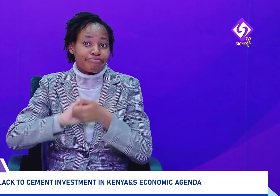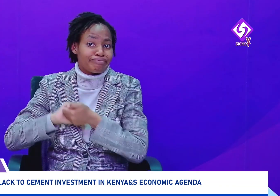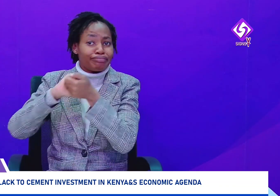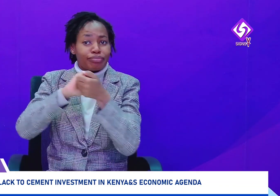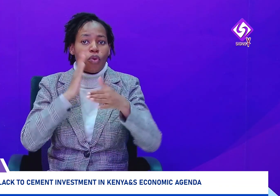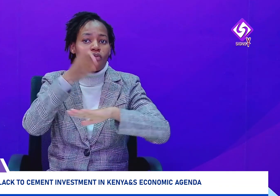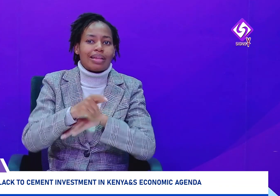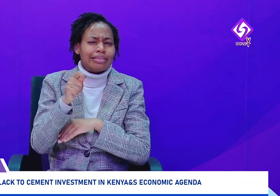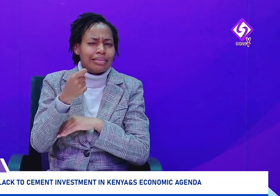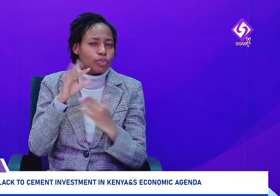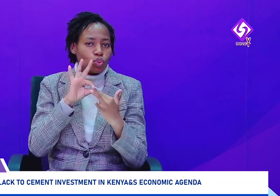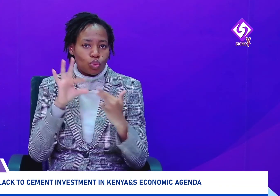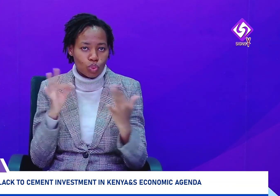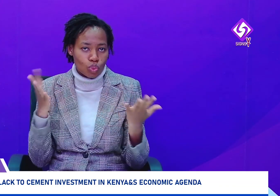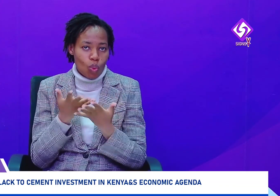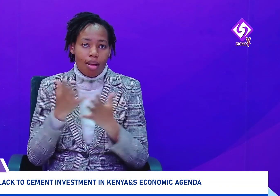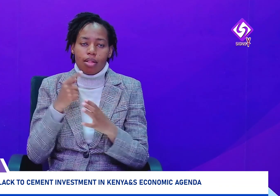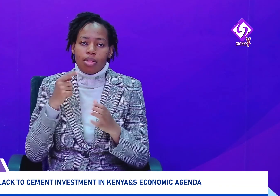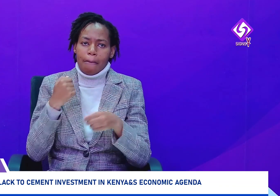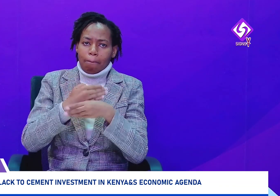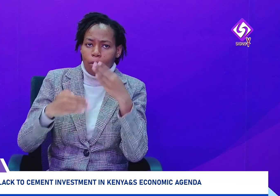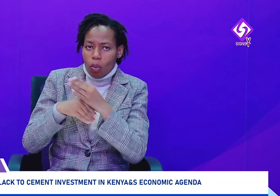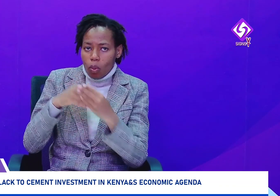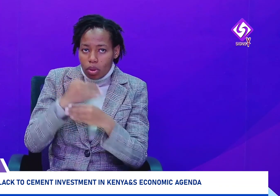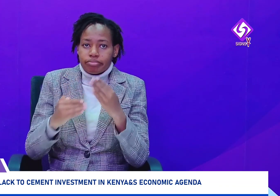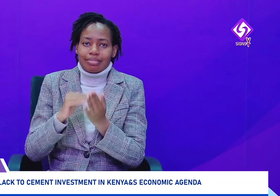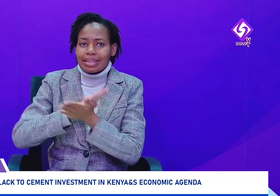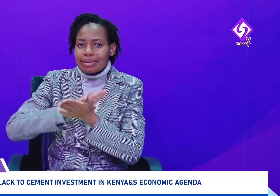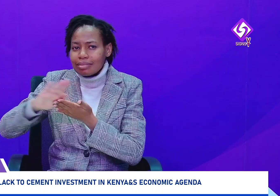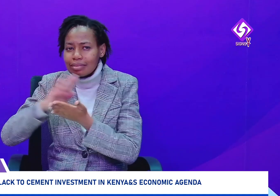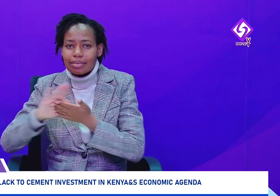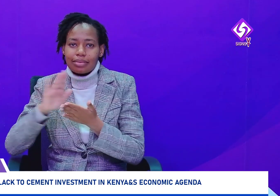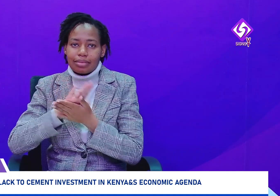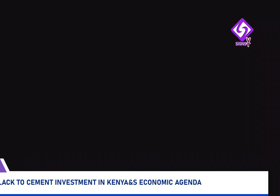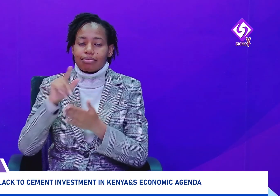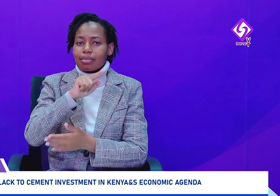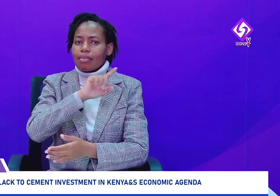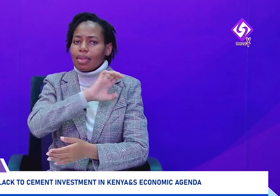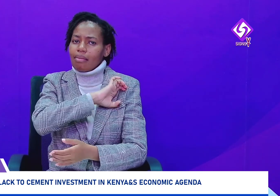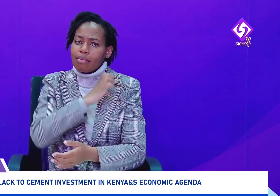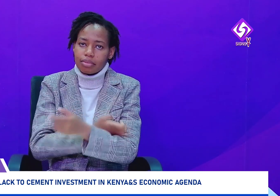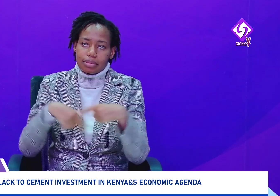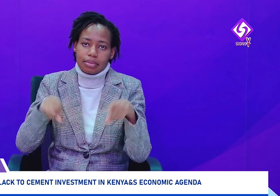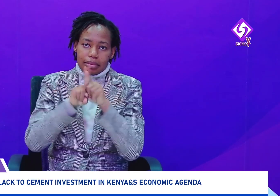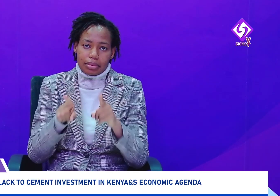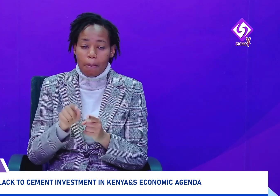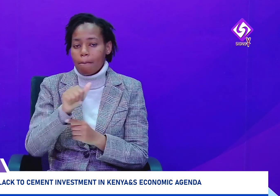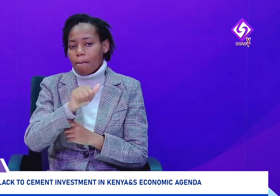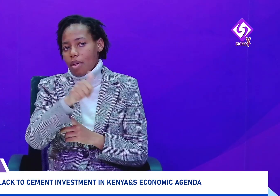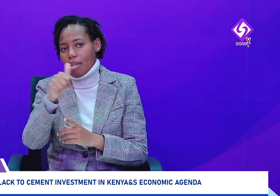transformation agenda. President Ruto and CEO Black reaffirmed the robust partnership